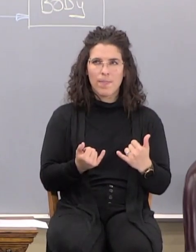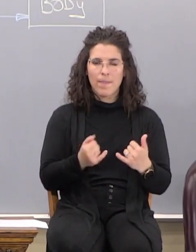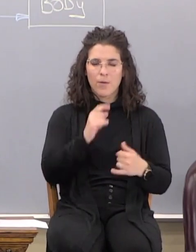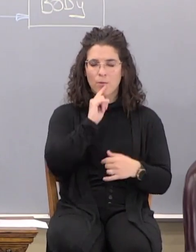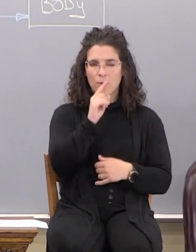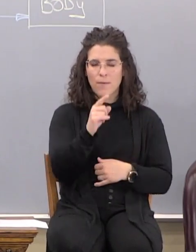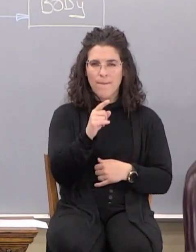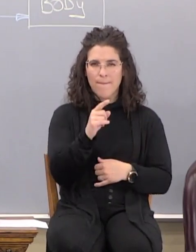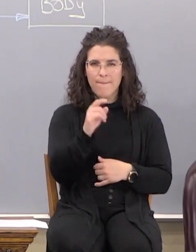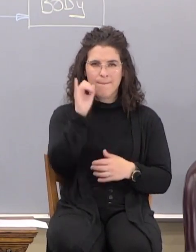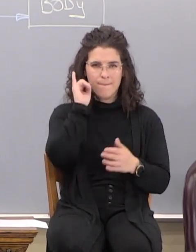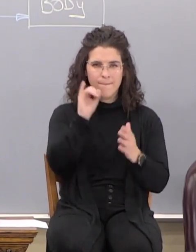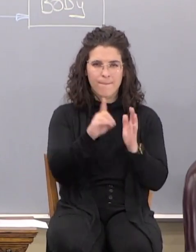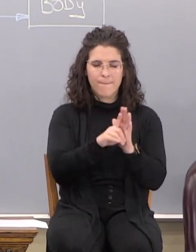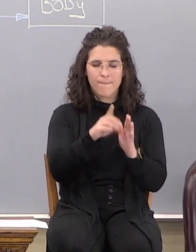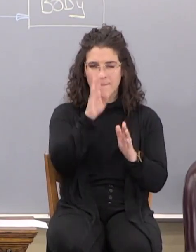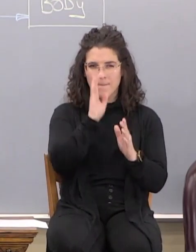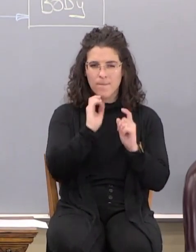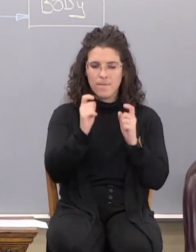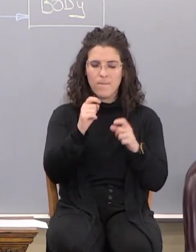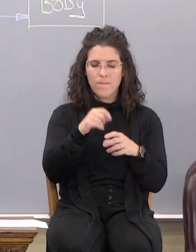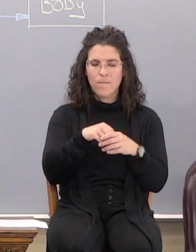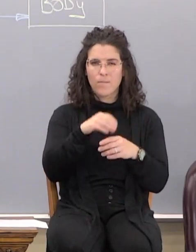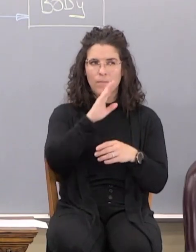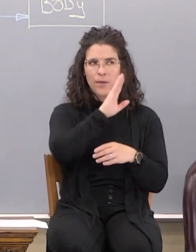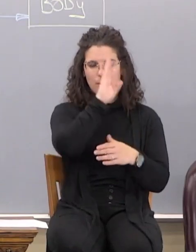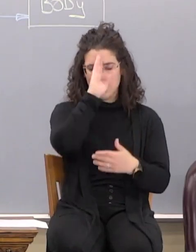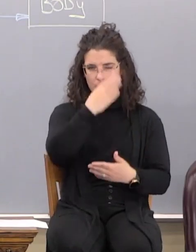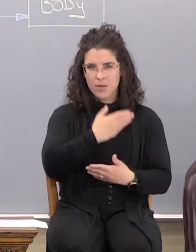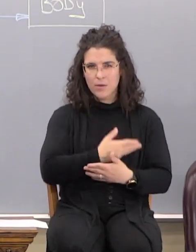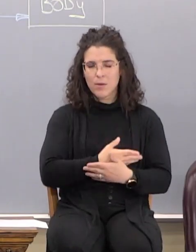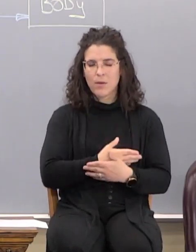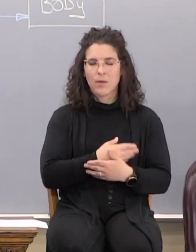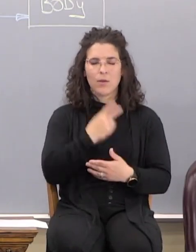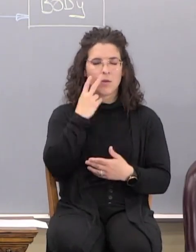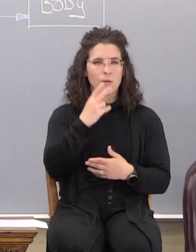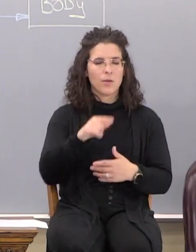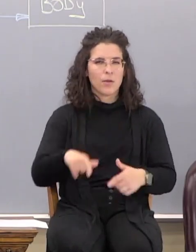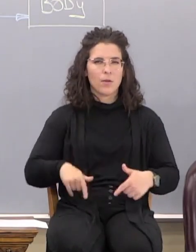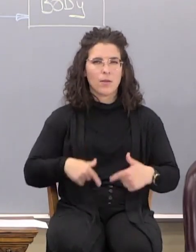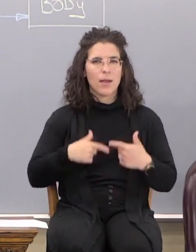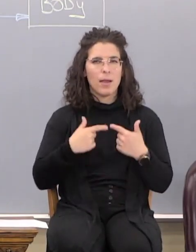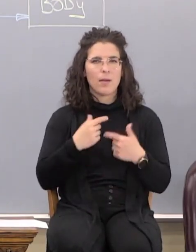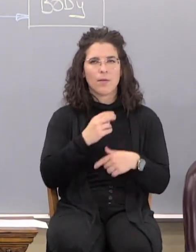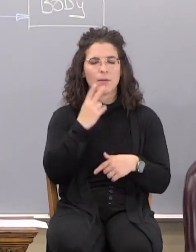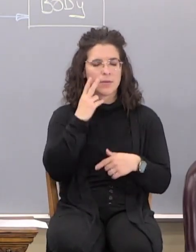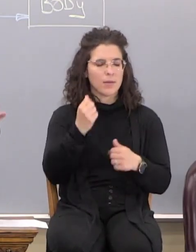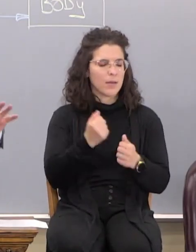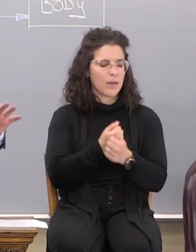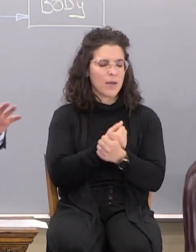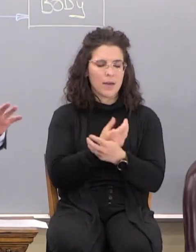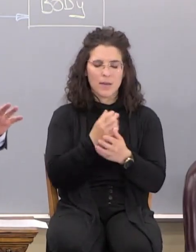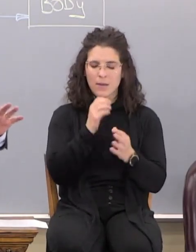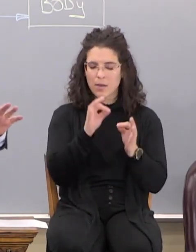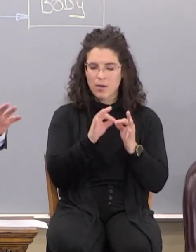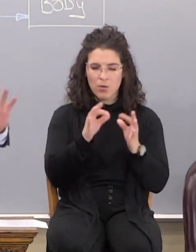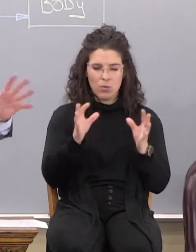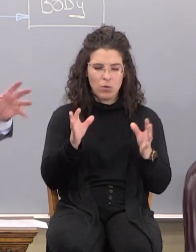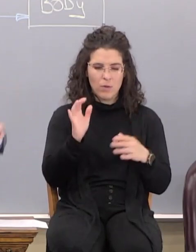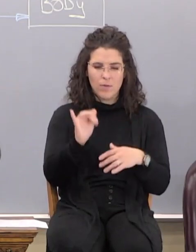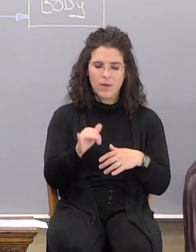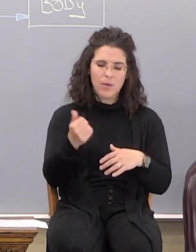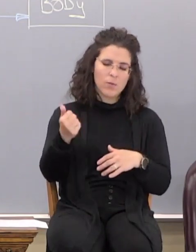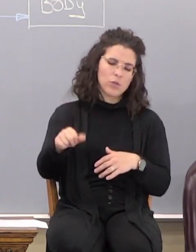real identity God has given you in His Son. And looking at life and seeing anything that's unworthy of that